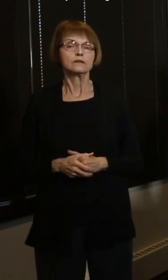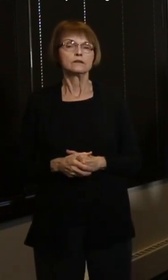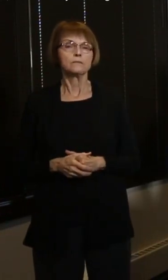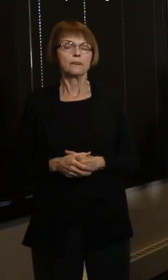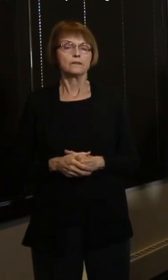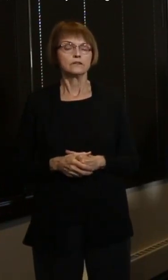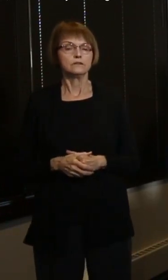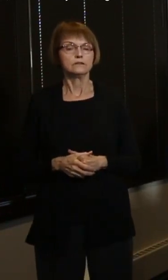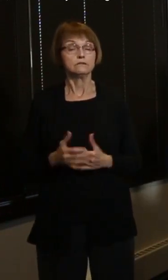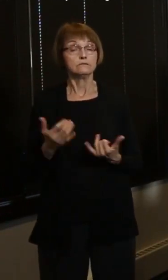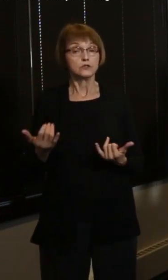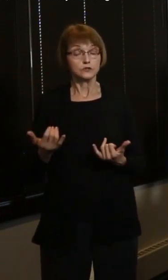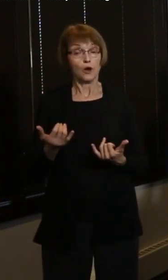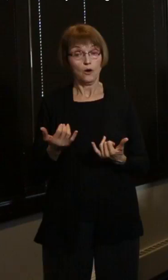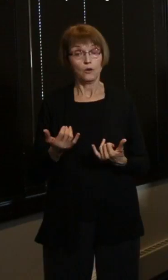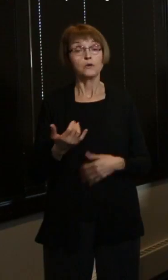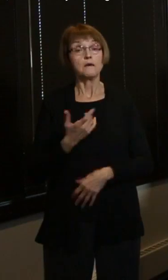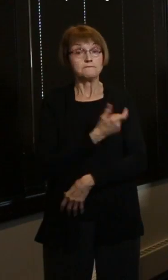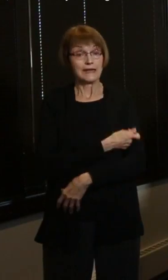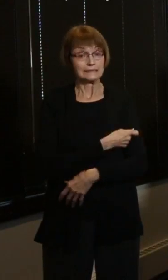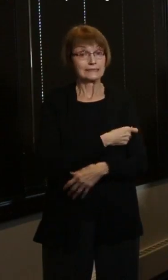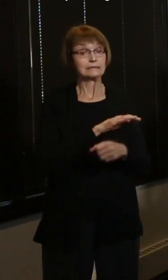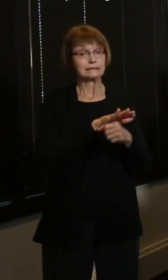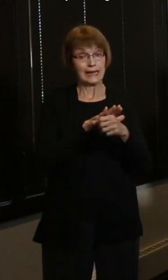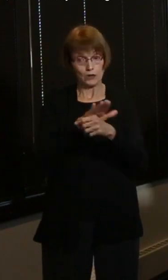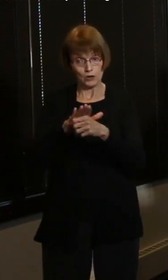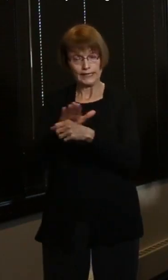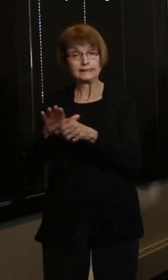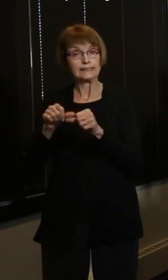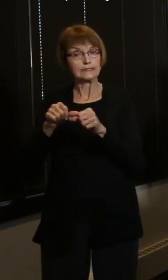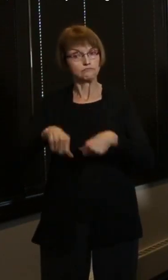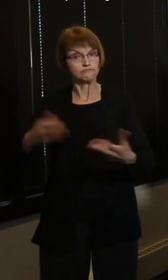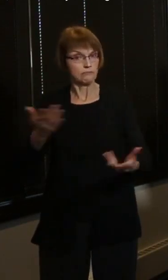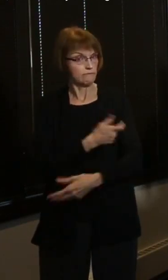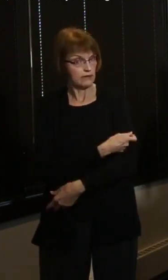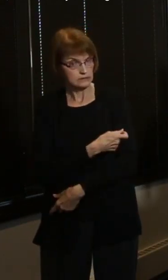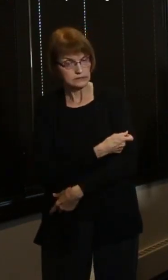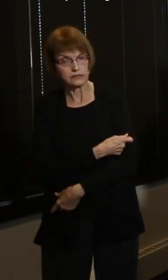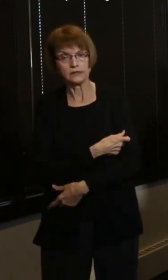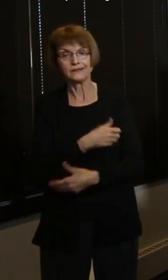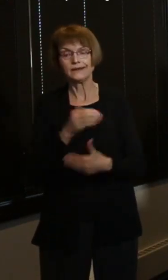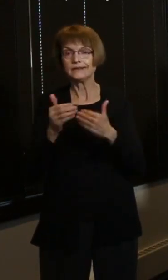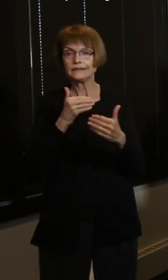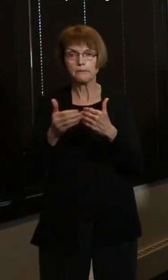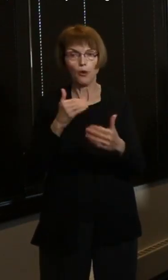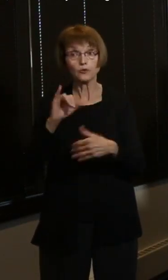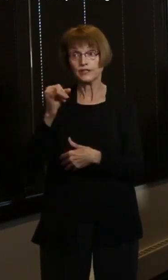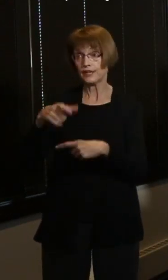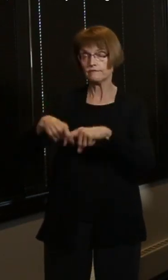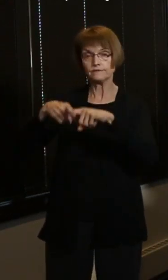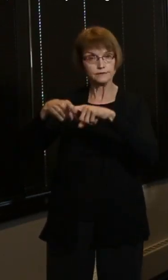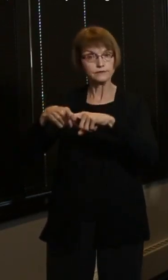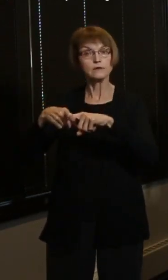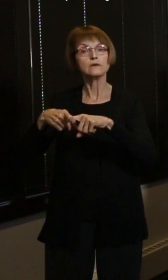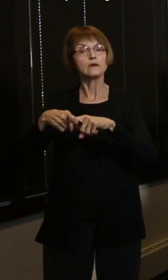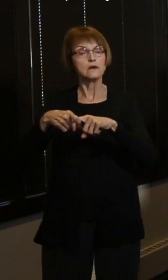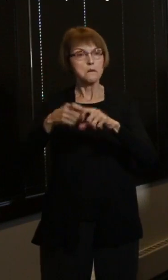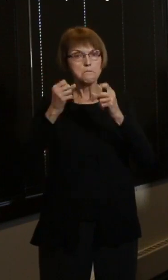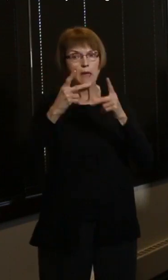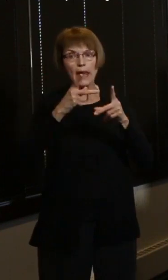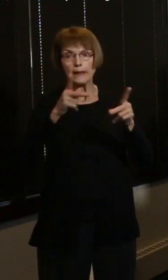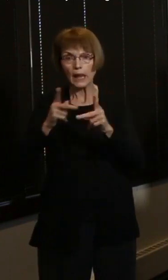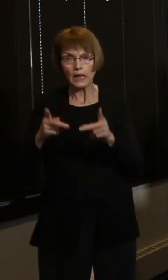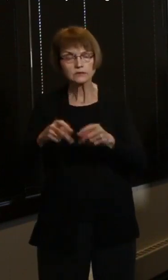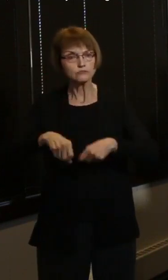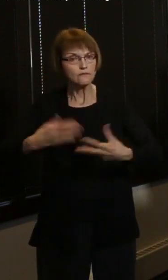So vaccination sites continue within Region C, even despite you know, the pullback of J&J. There's still a lot of